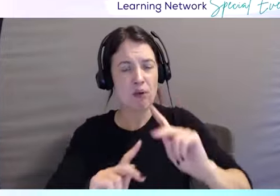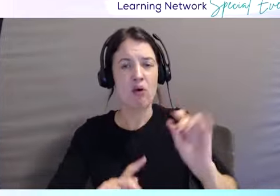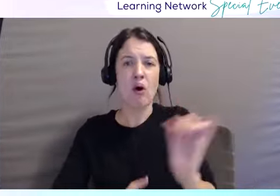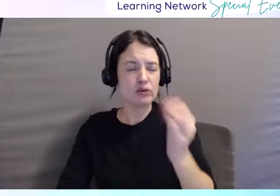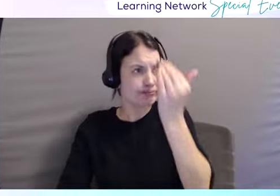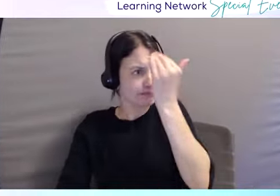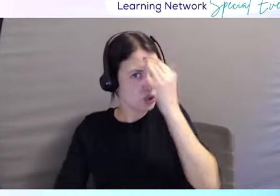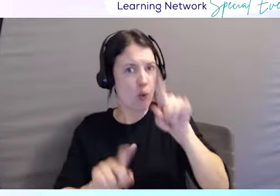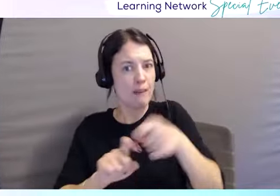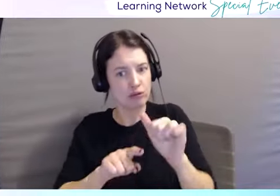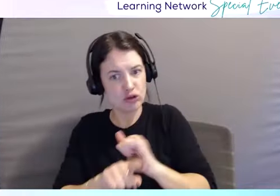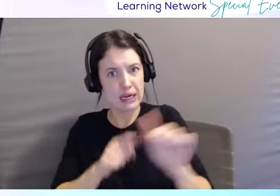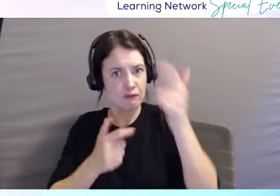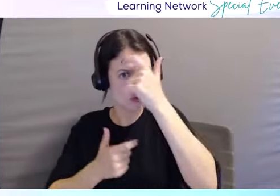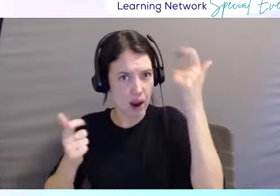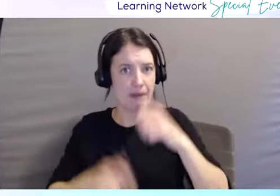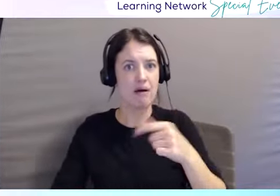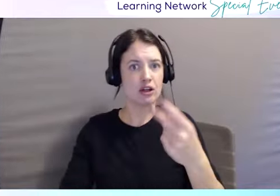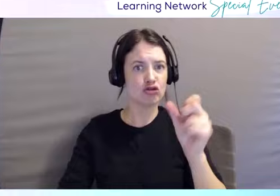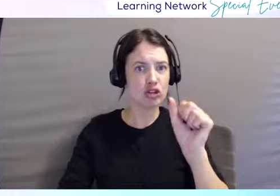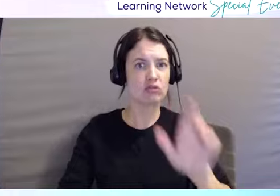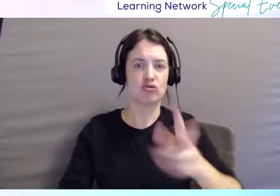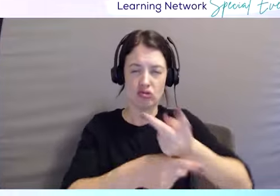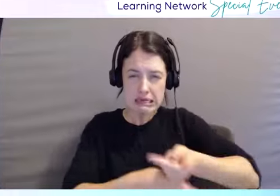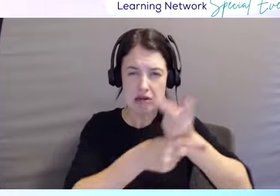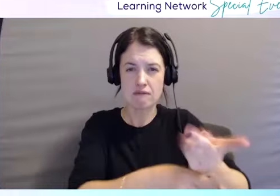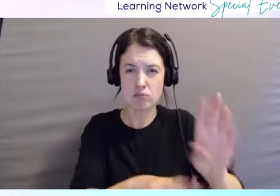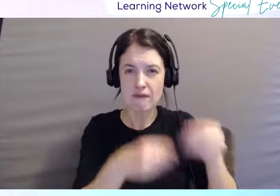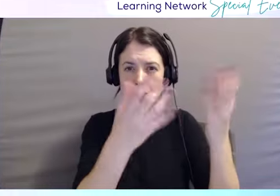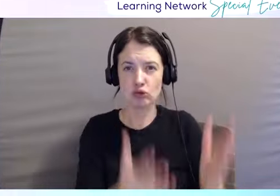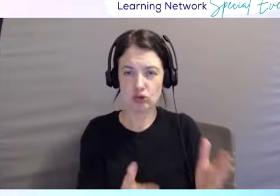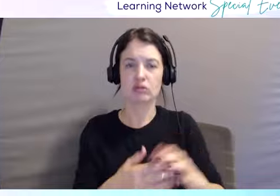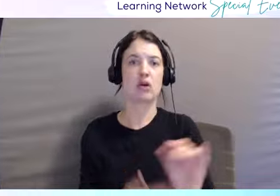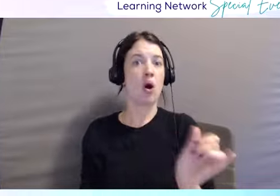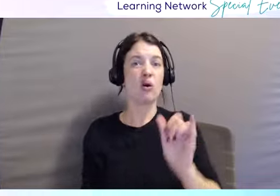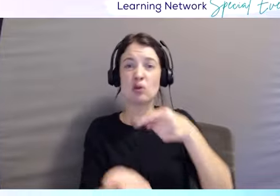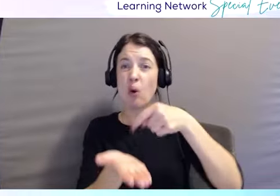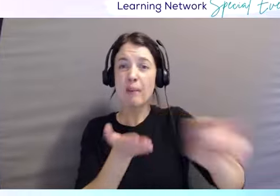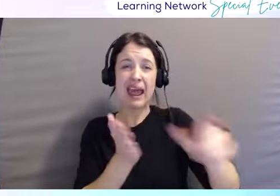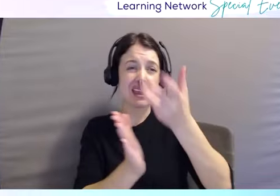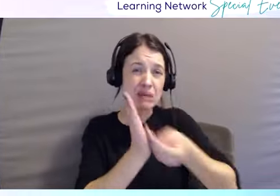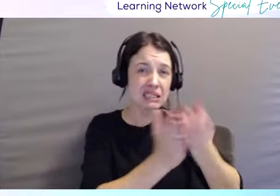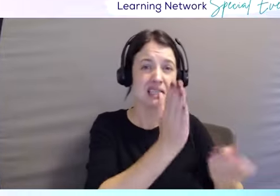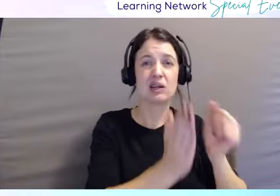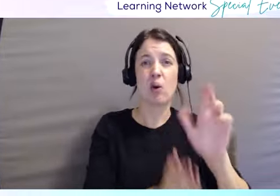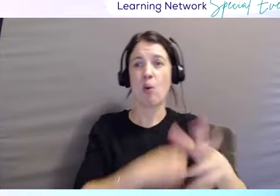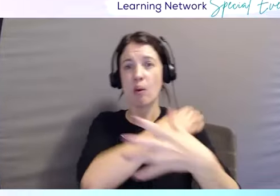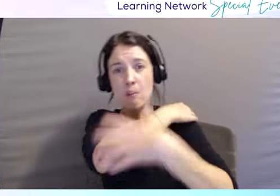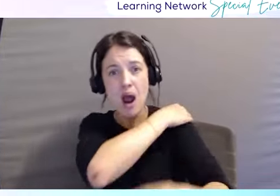underlying gendered caregiving burdens and pay gaps and food insecurity and poverty and trauma that exist,